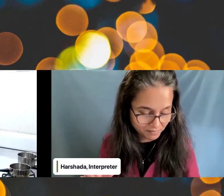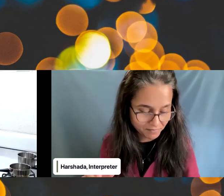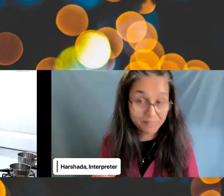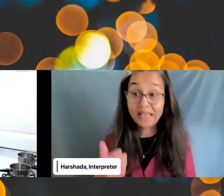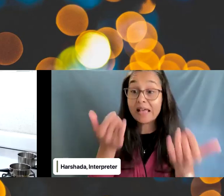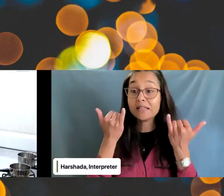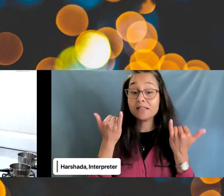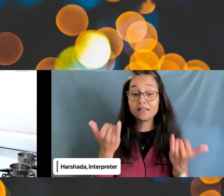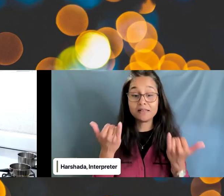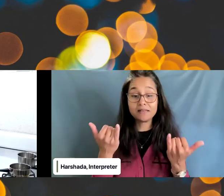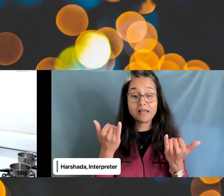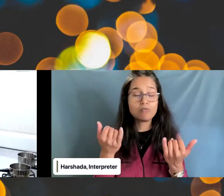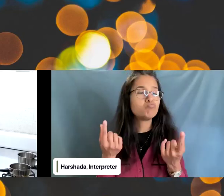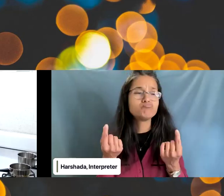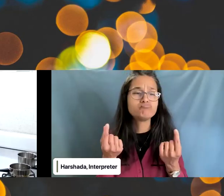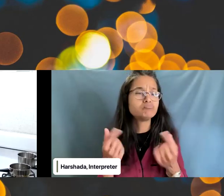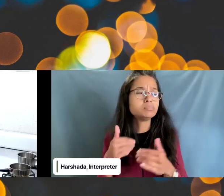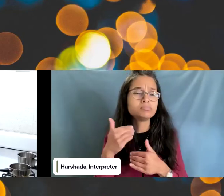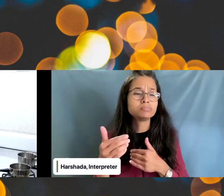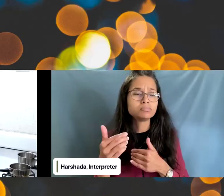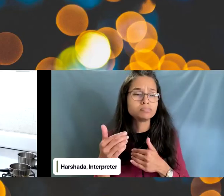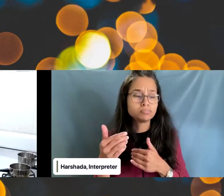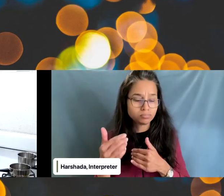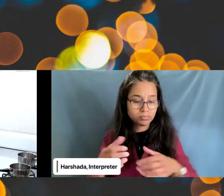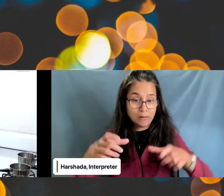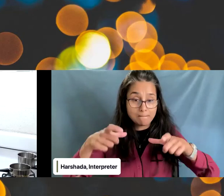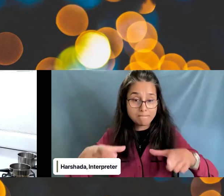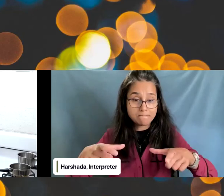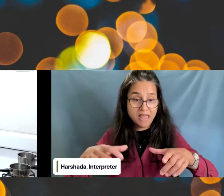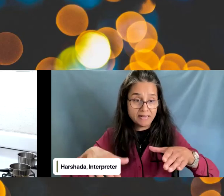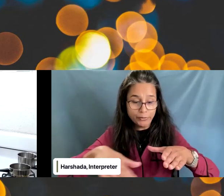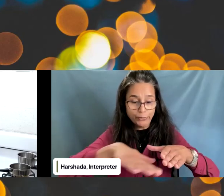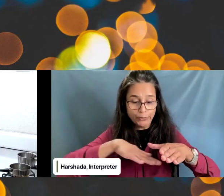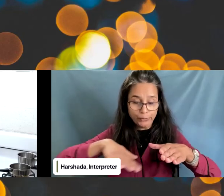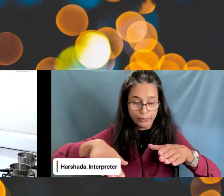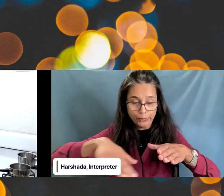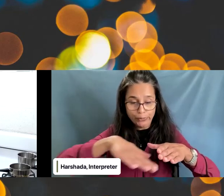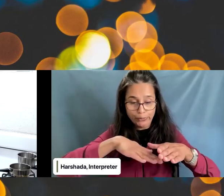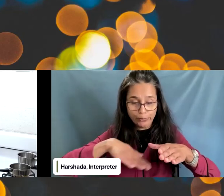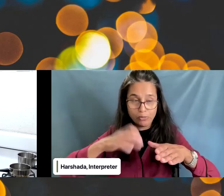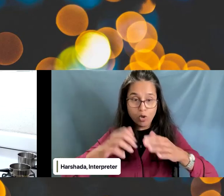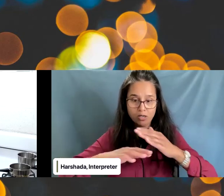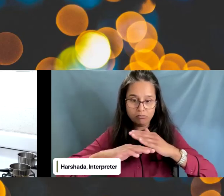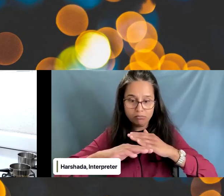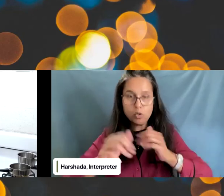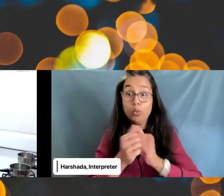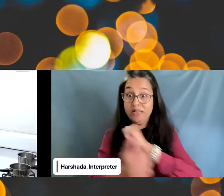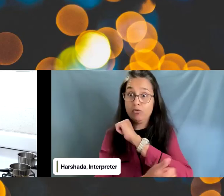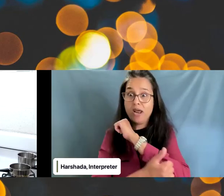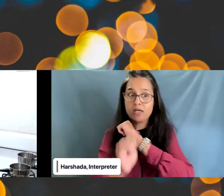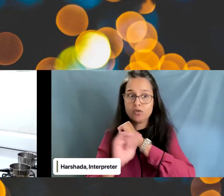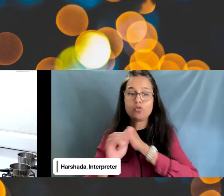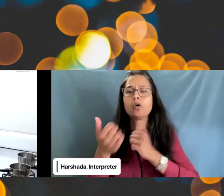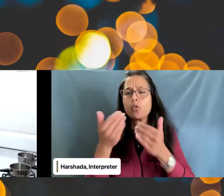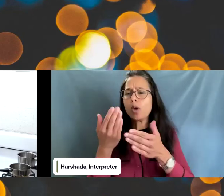Now, what you want to do is spread it out as evenly as possible, even with the graham cracker ones. You're going to want to use your hand to flatten